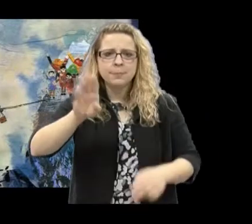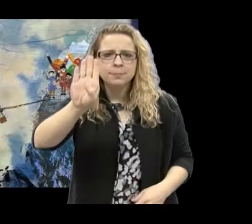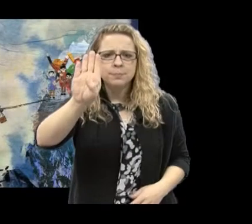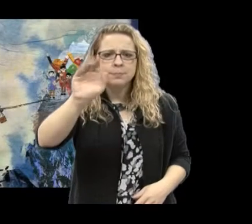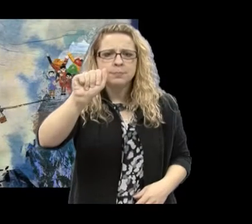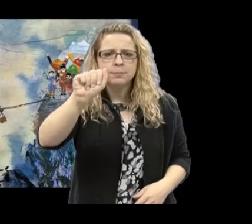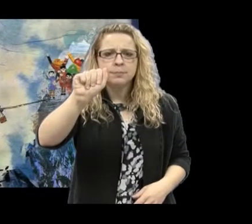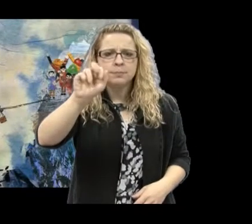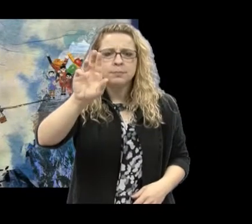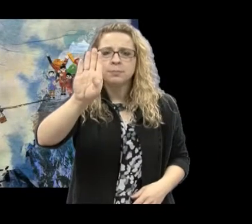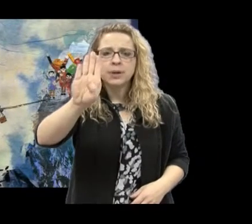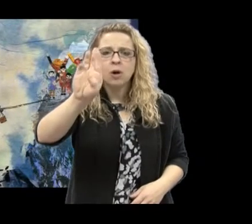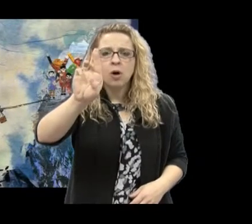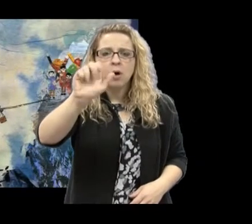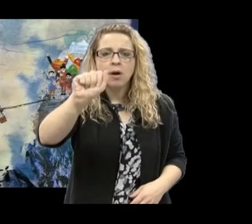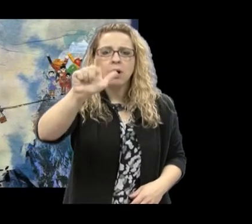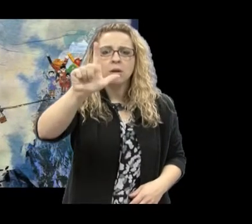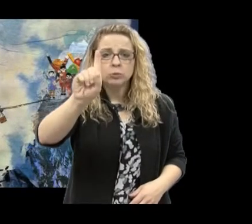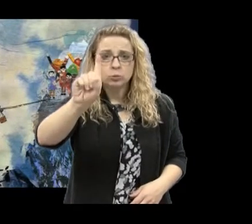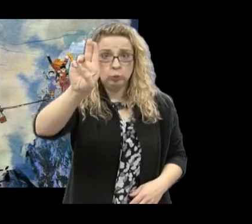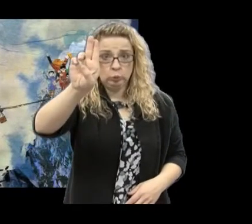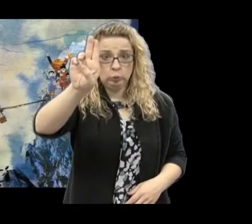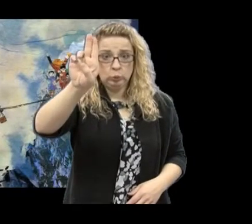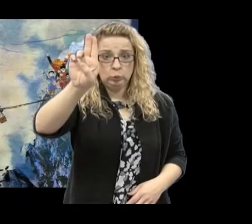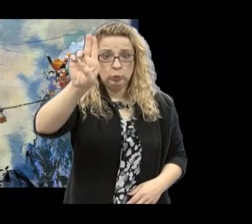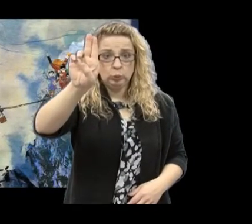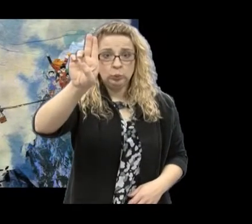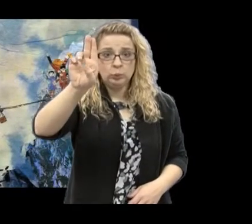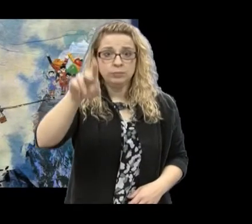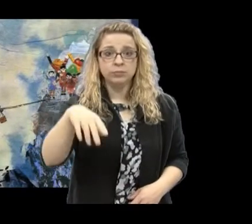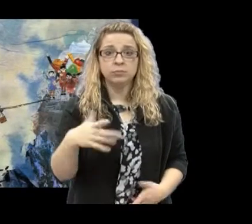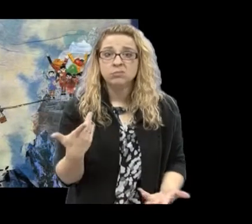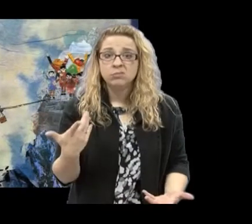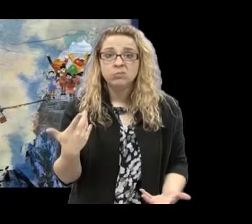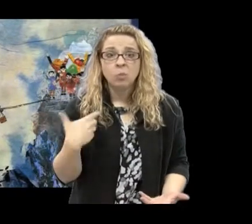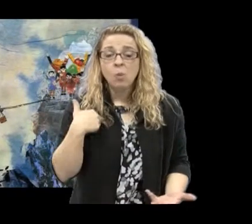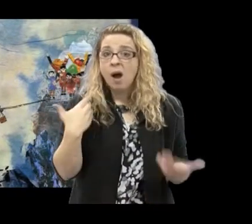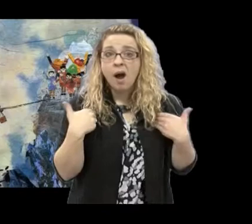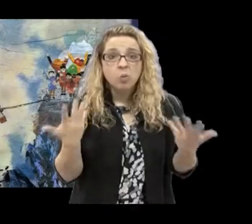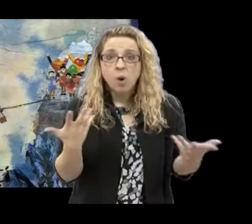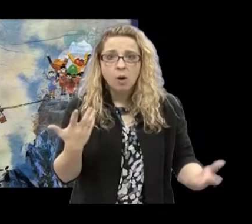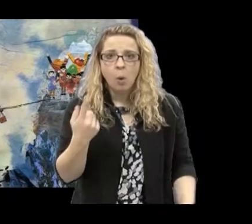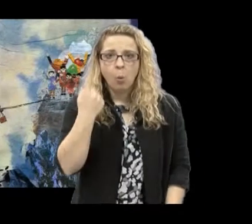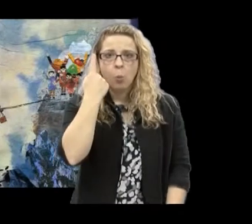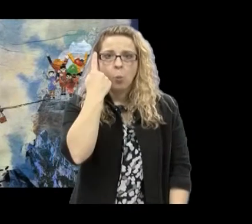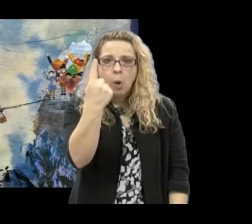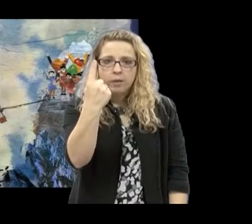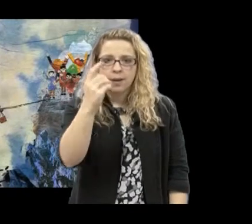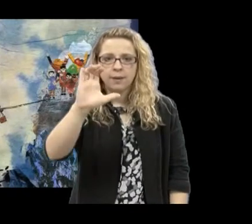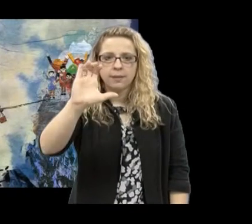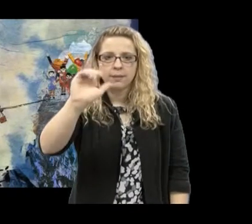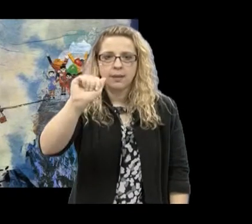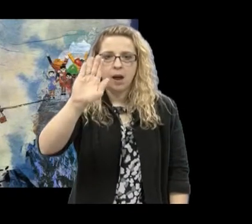small box that could carry a person to our mountain from the next one.